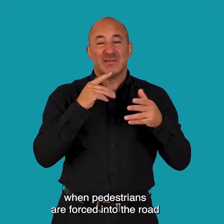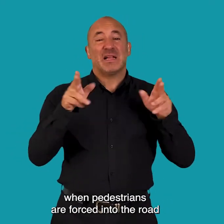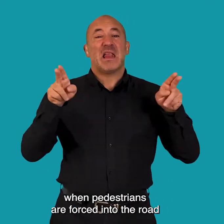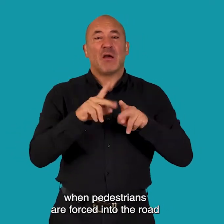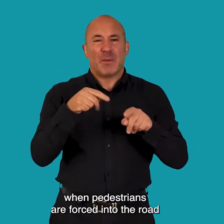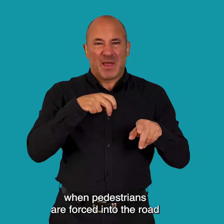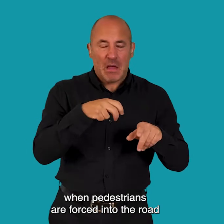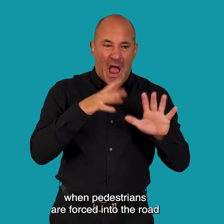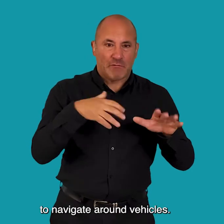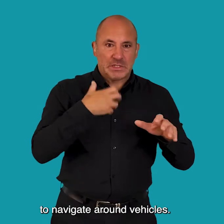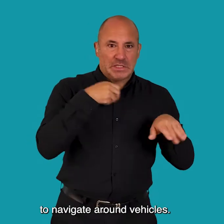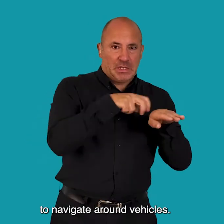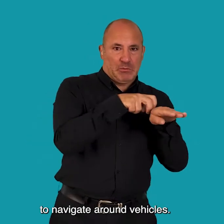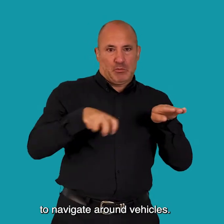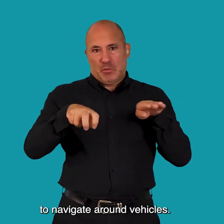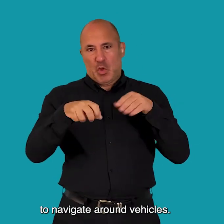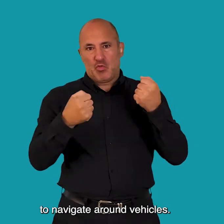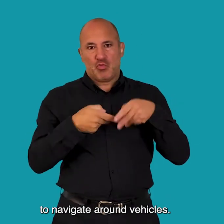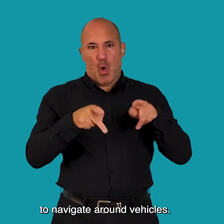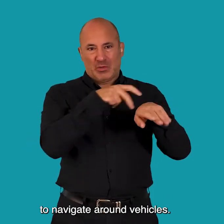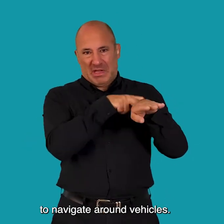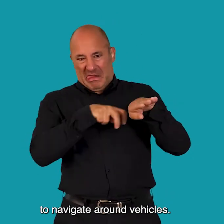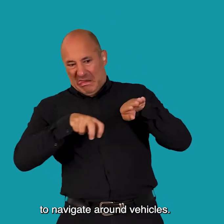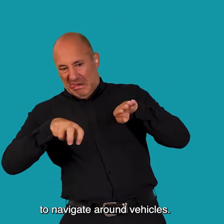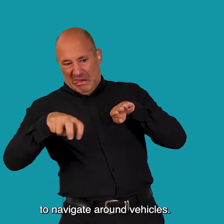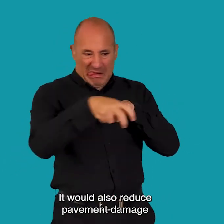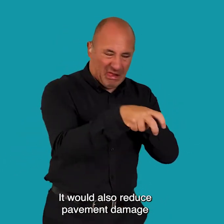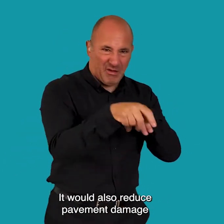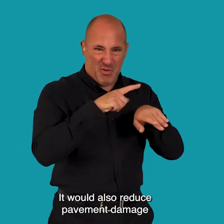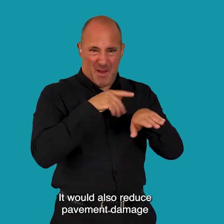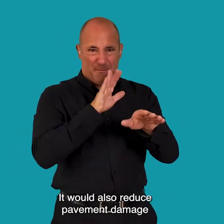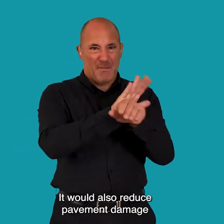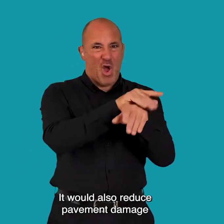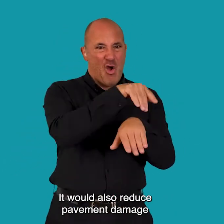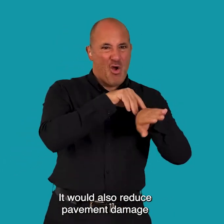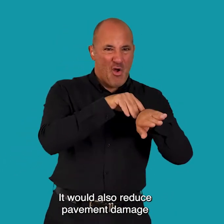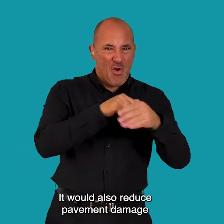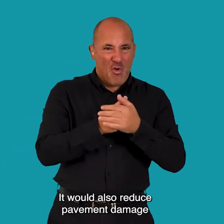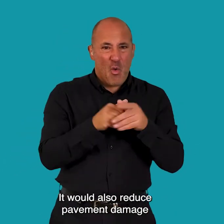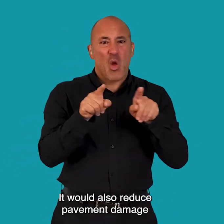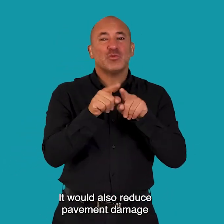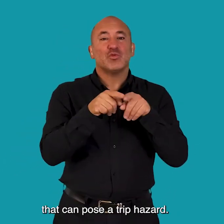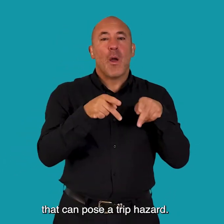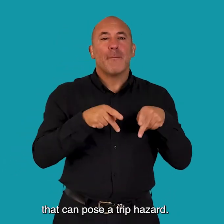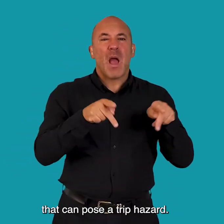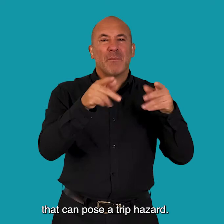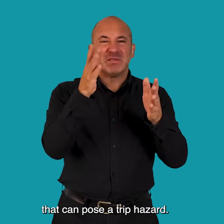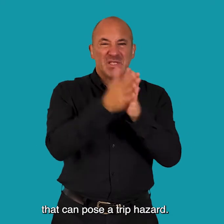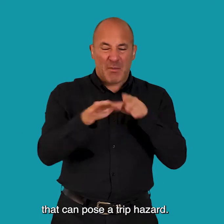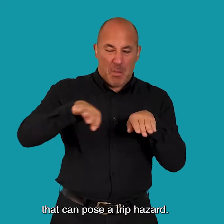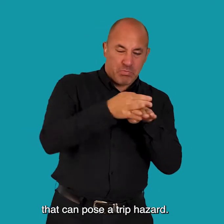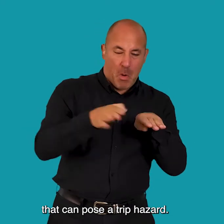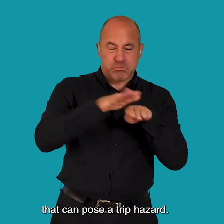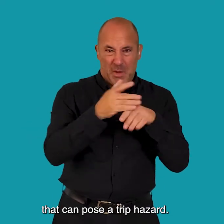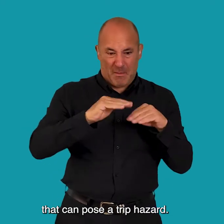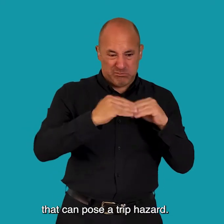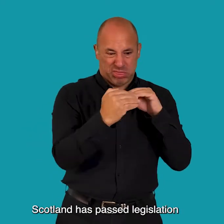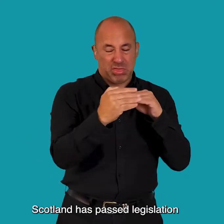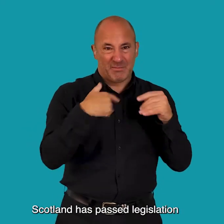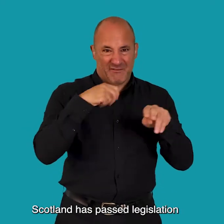forced into the road to navigate around vehicles. It would also reduce pavement damage that can pose a trip hazard.